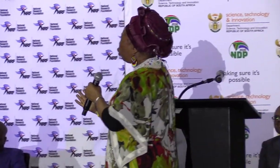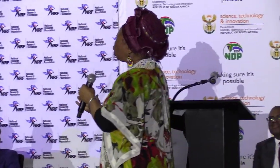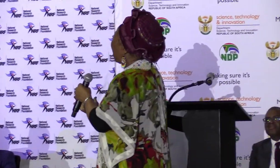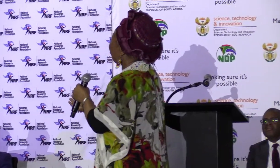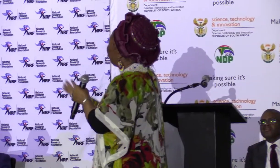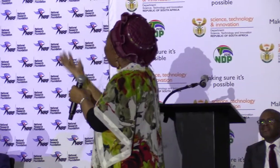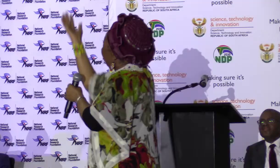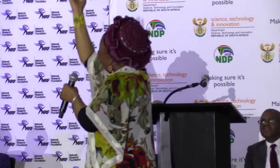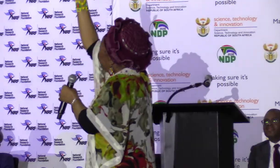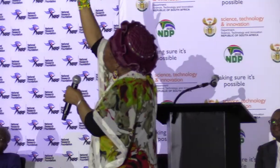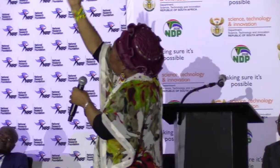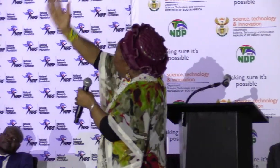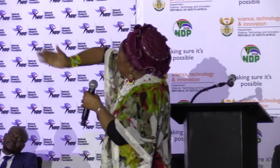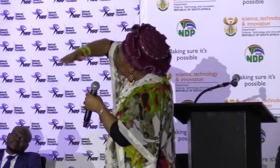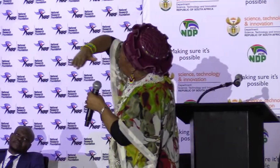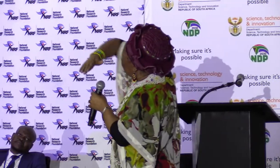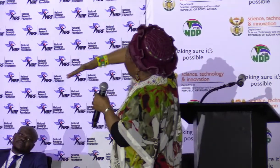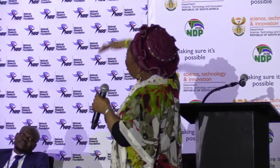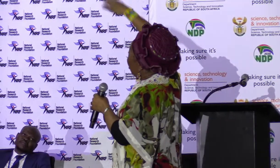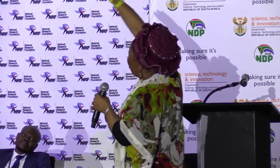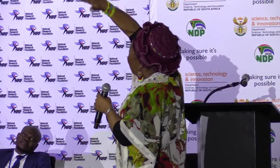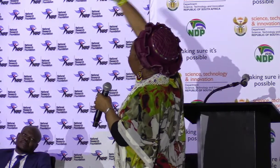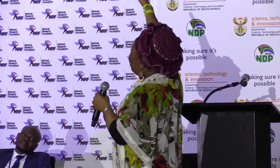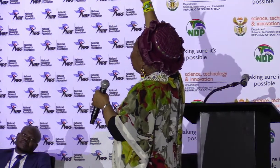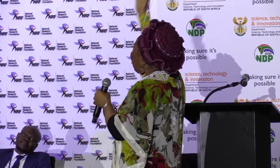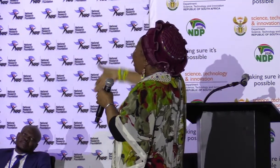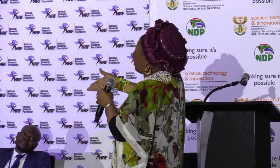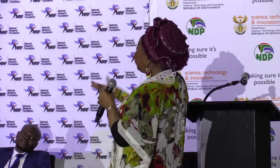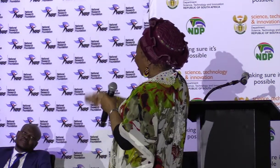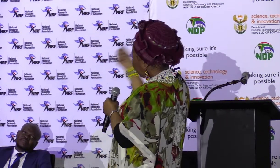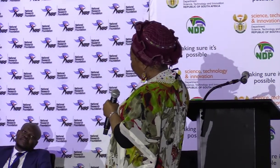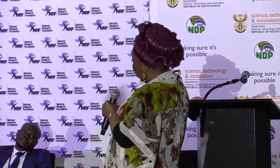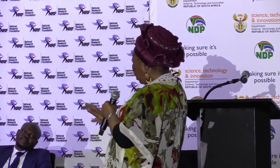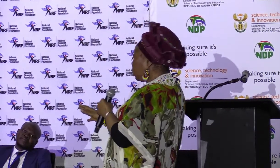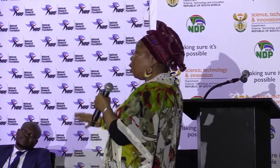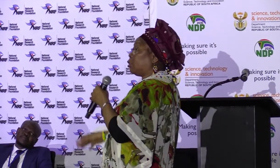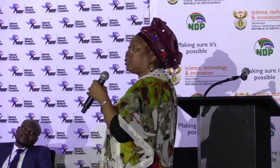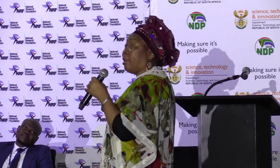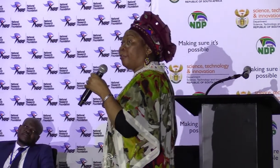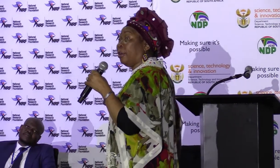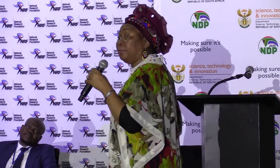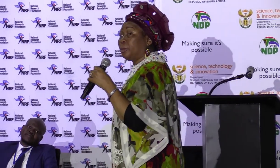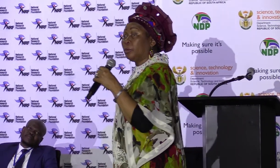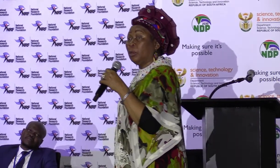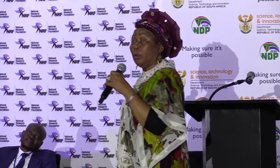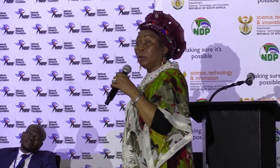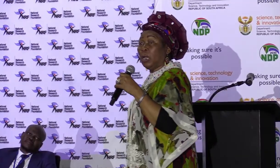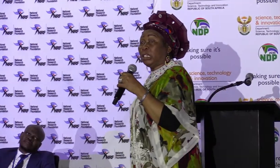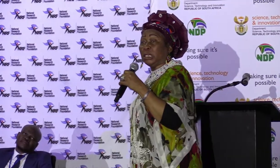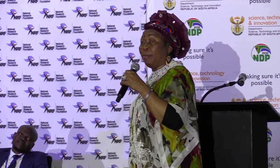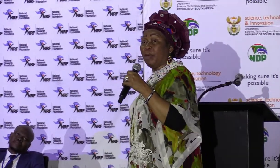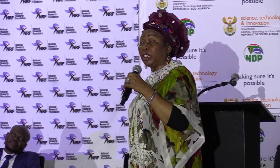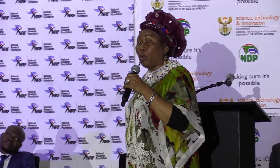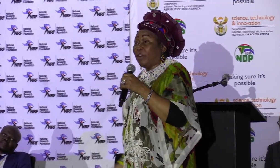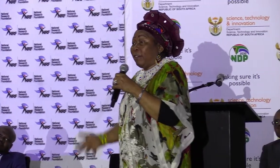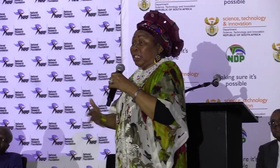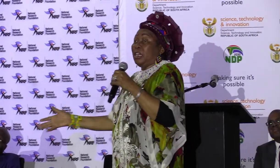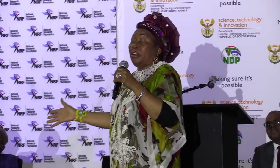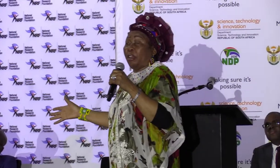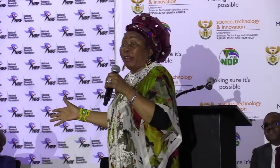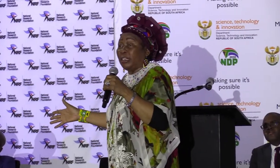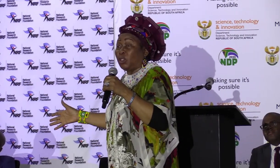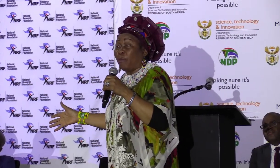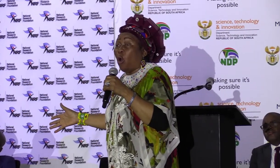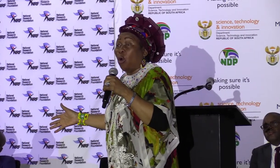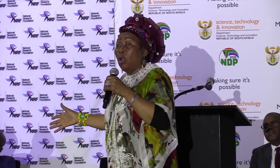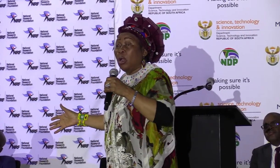man took a bush knife and sliced the evening sky last night and put it on this leather. It's just amazing. We've never